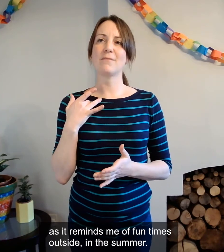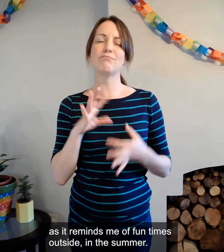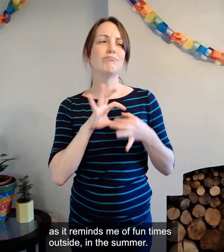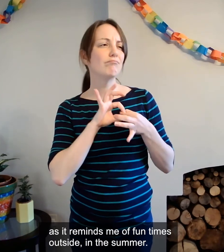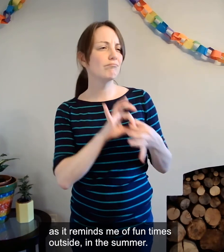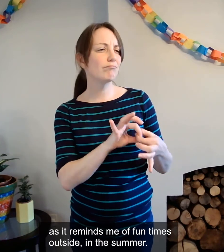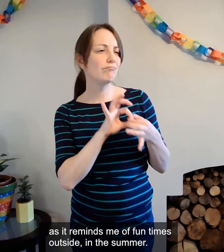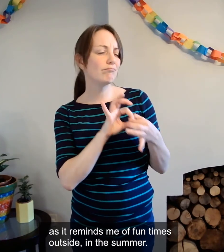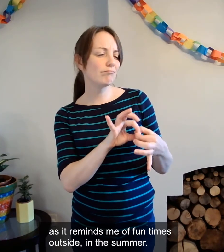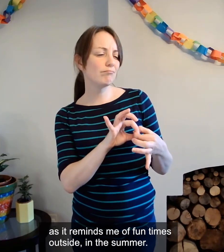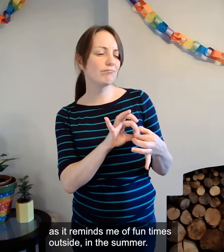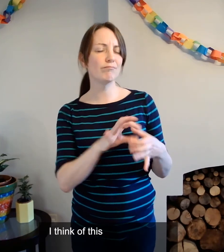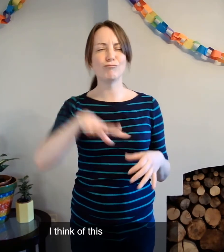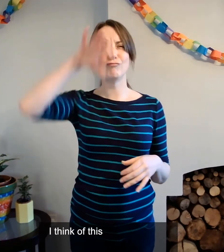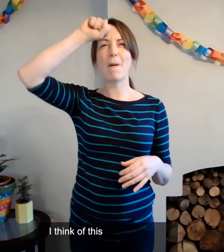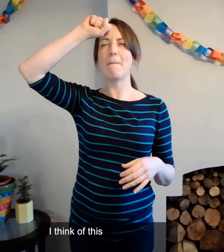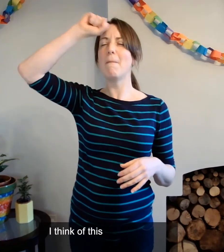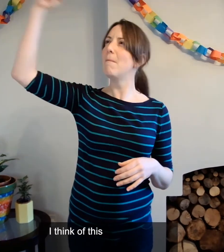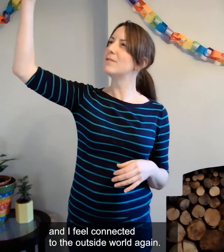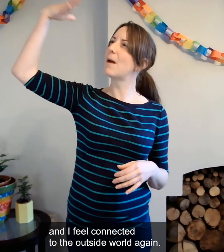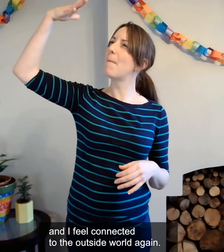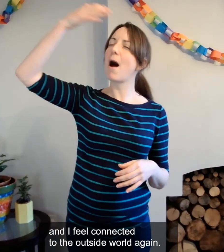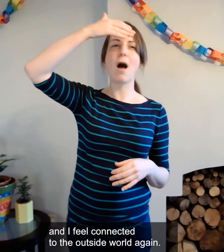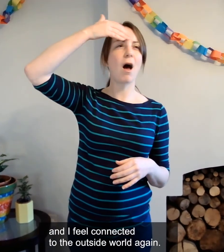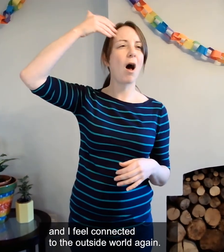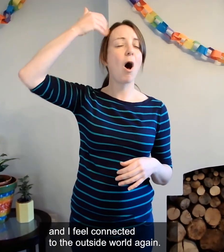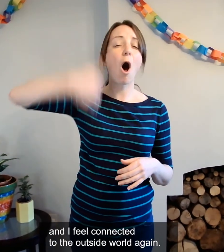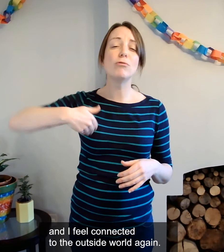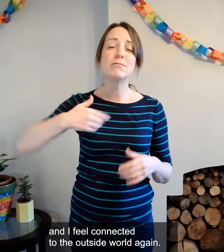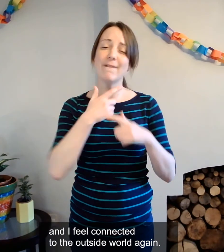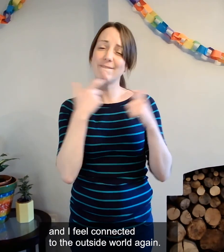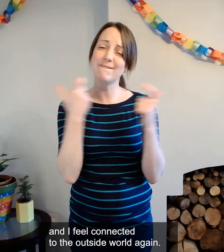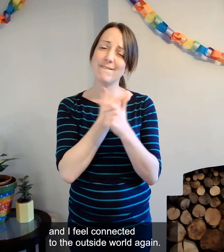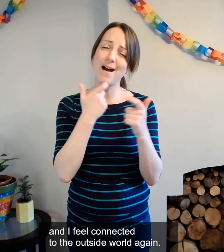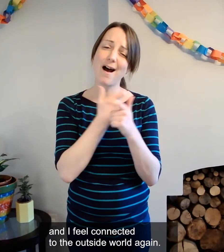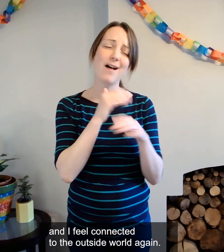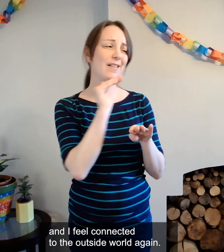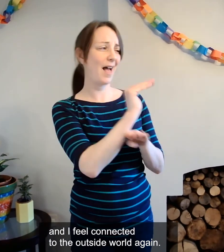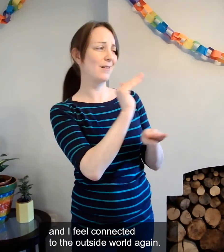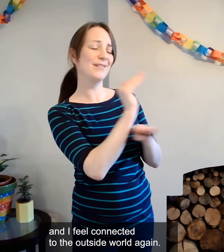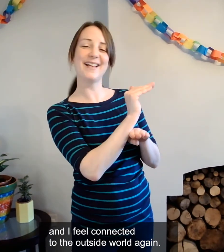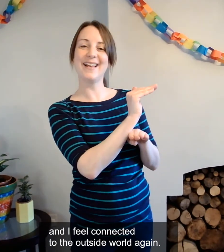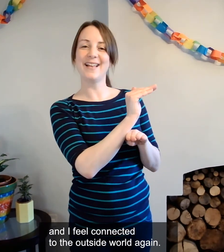in the summer. I think of this and I feel connected to the outside world again.